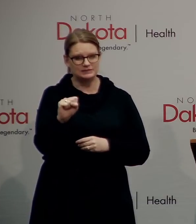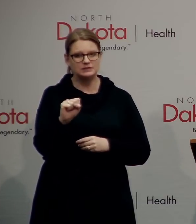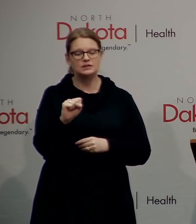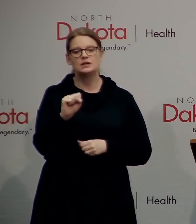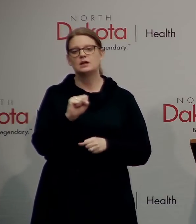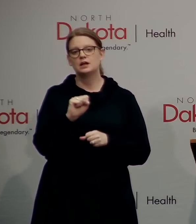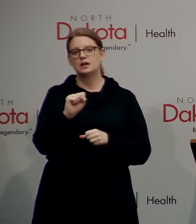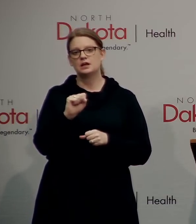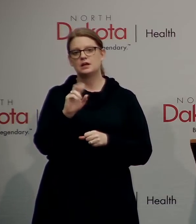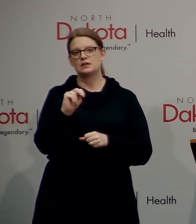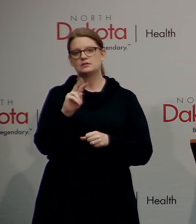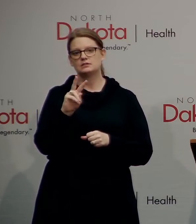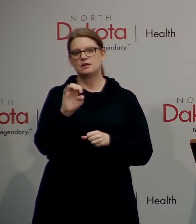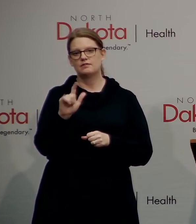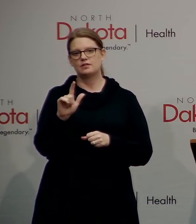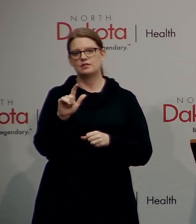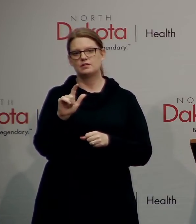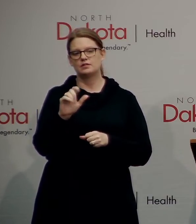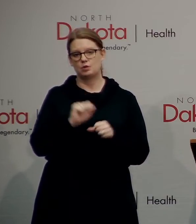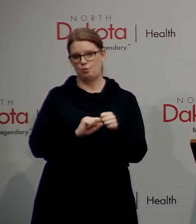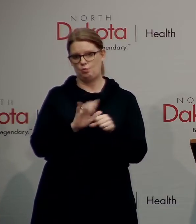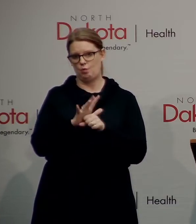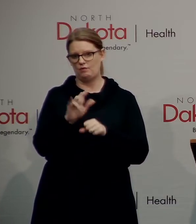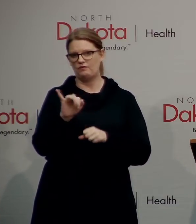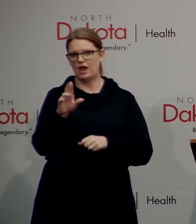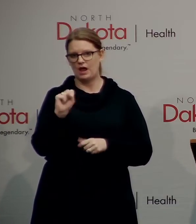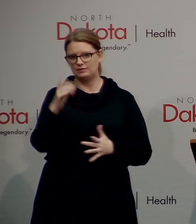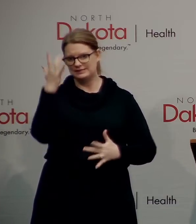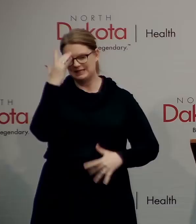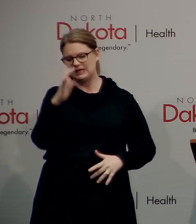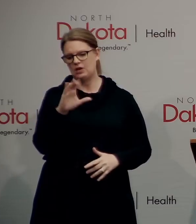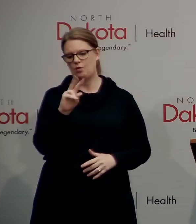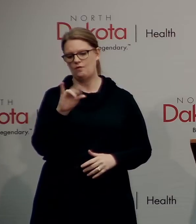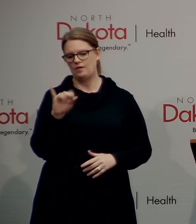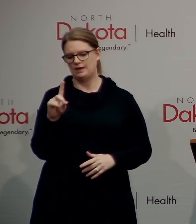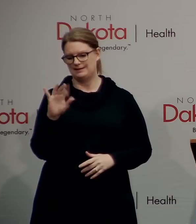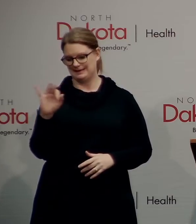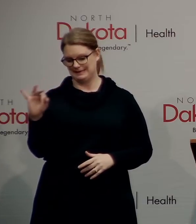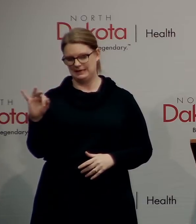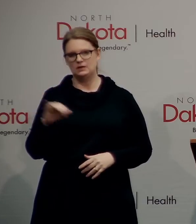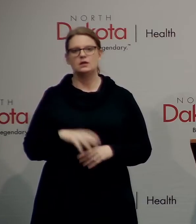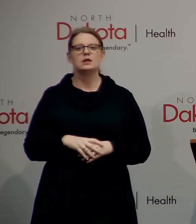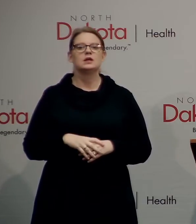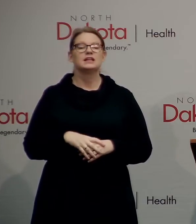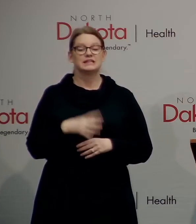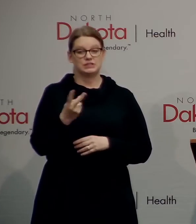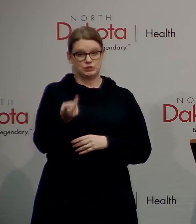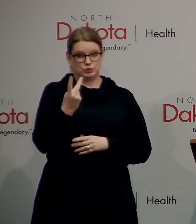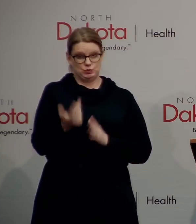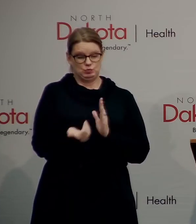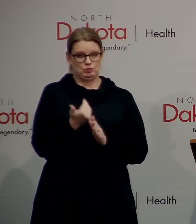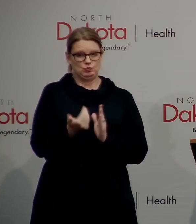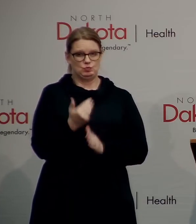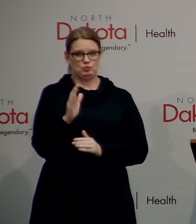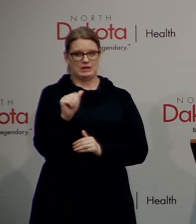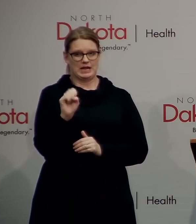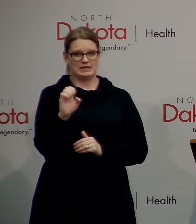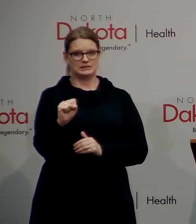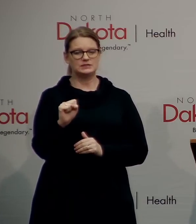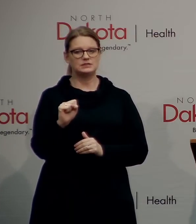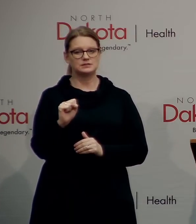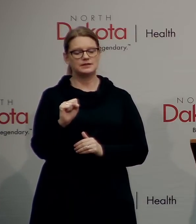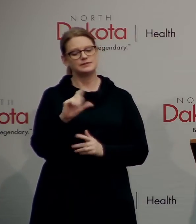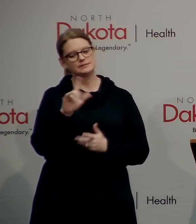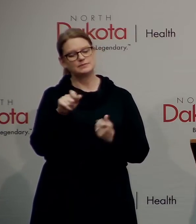the novel coronavirus disease, also known as COVID-19. These 2 new cases are of